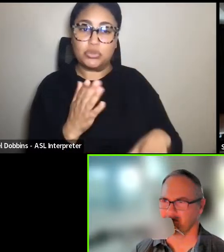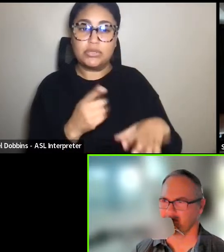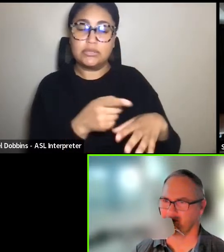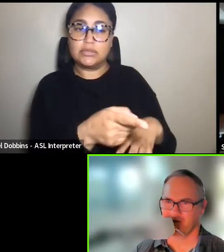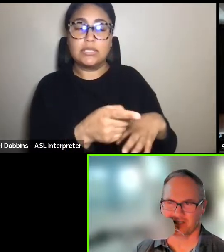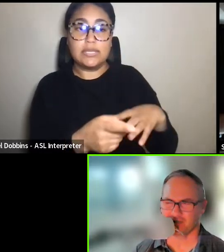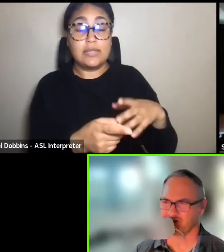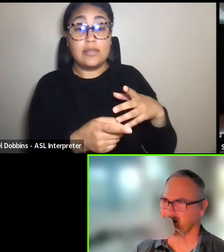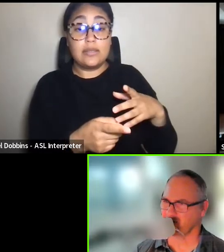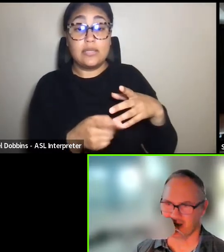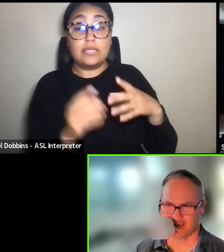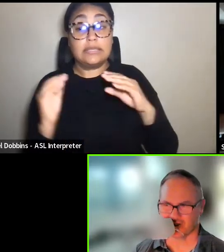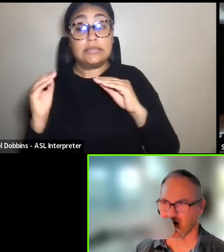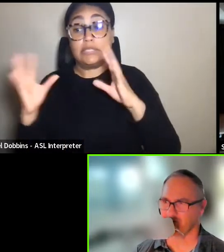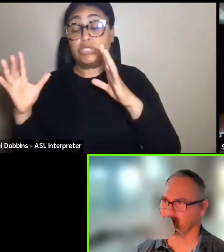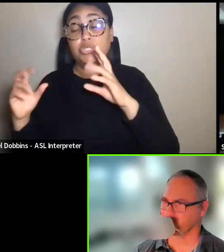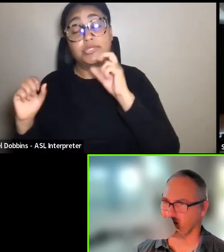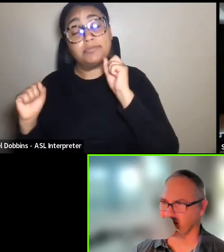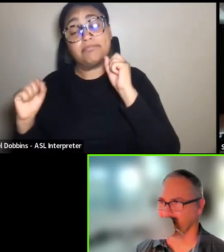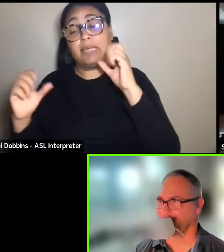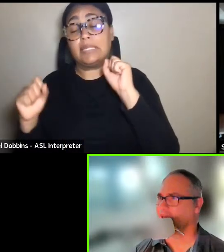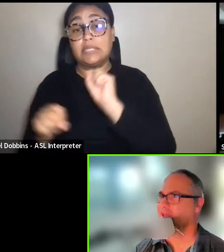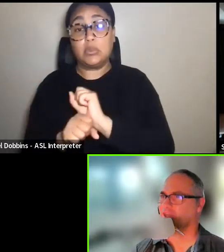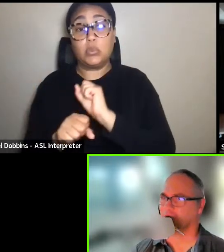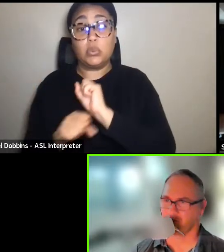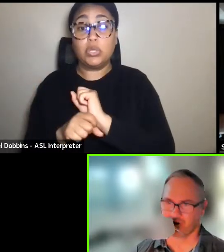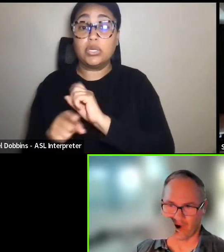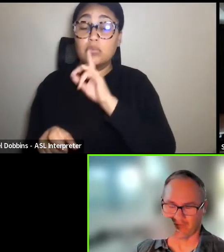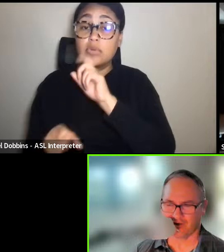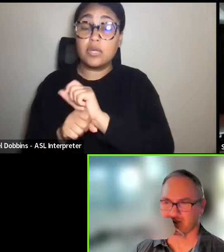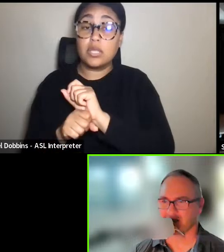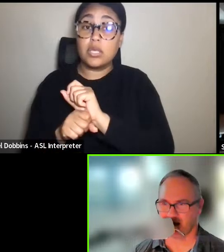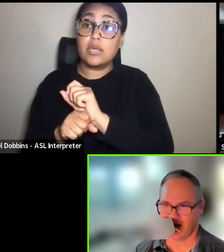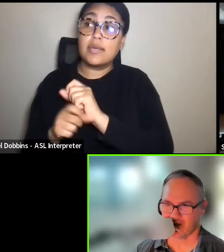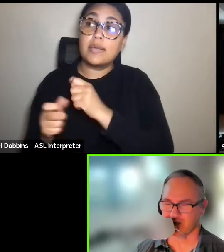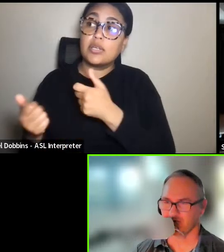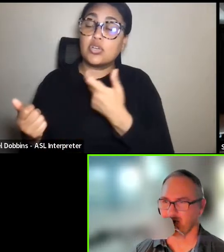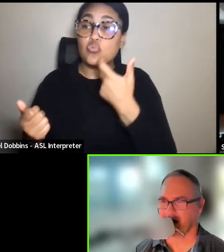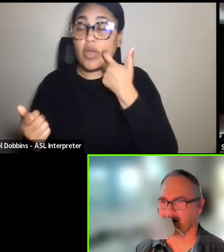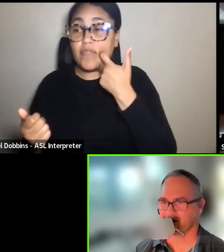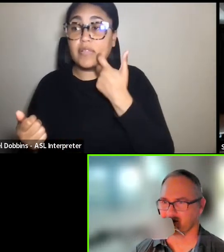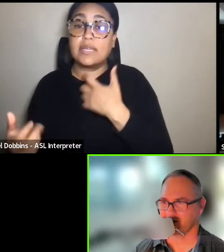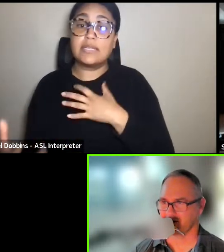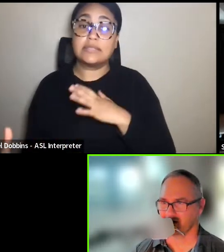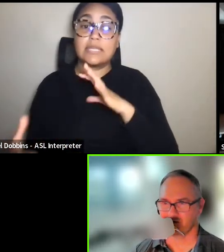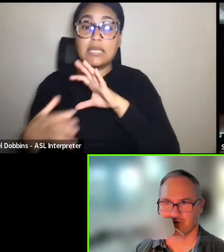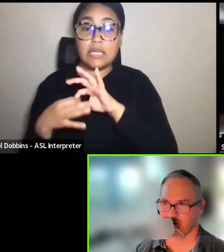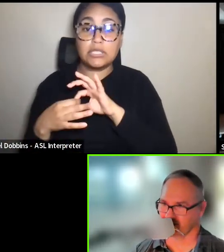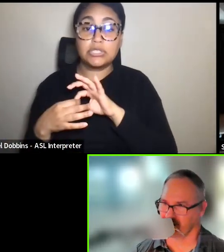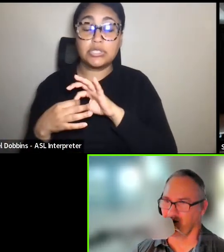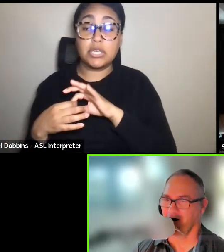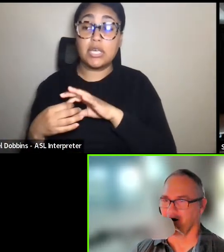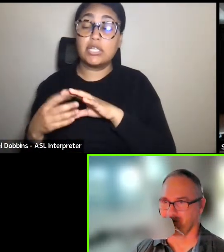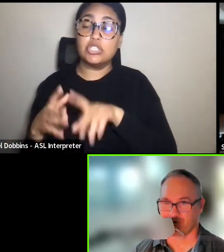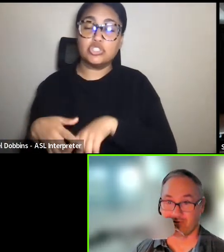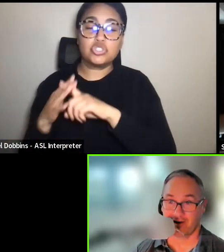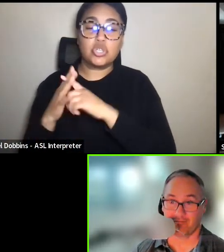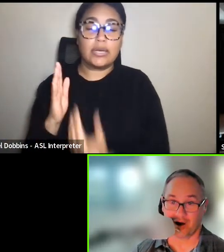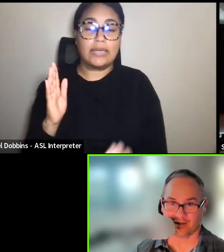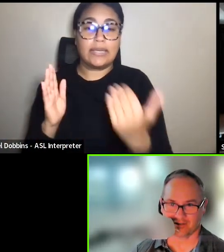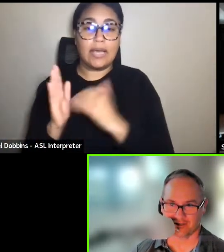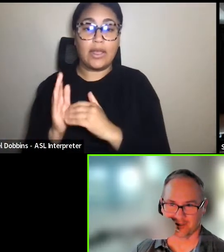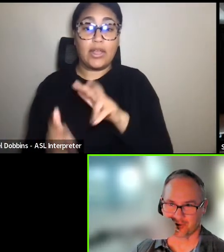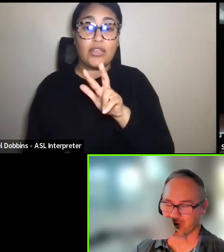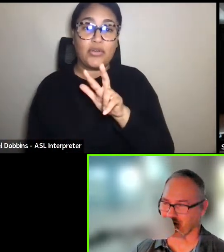students teachers did an amazing jobs of trying to bring relevance and connection back into those